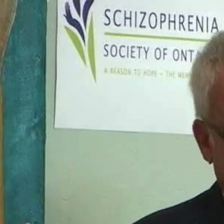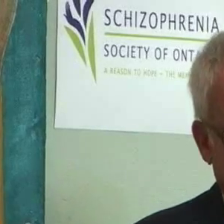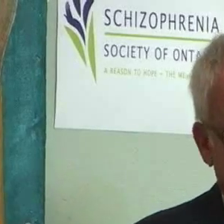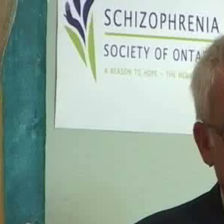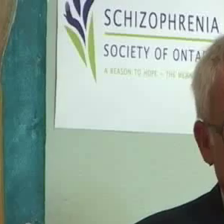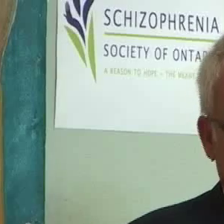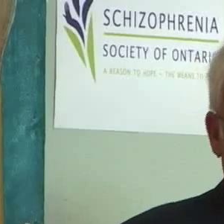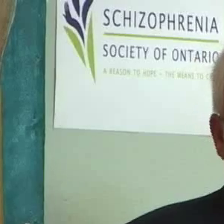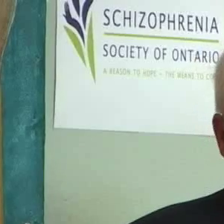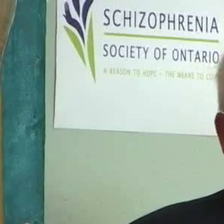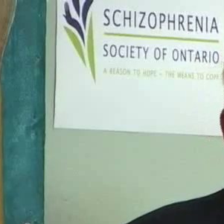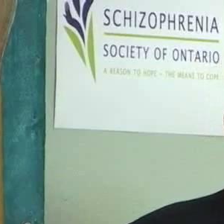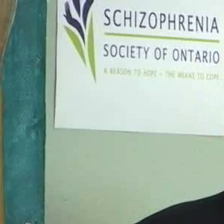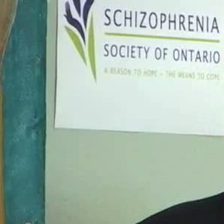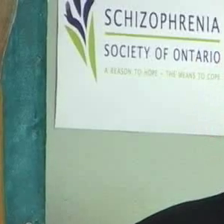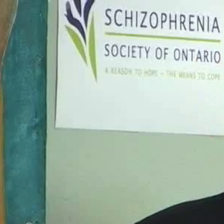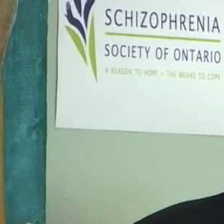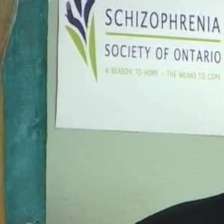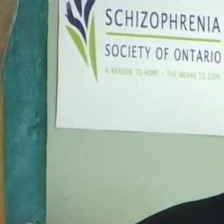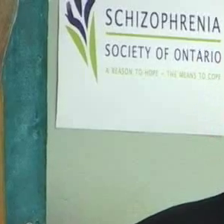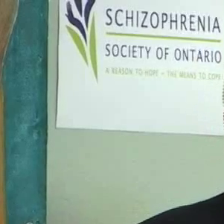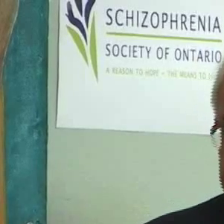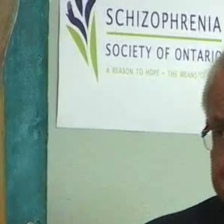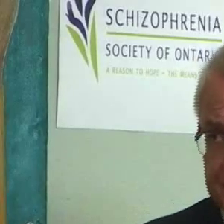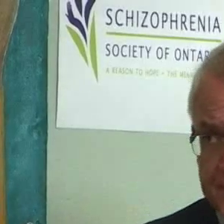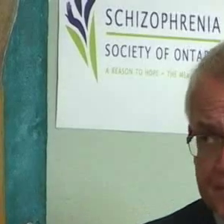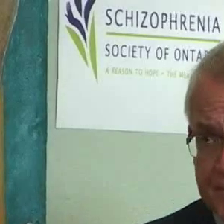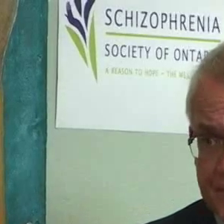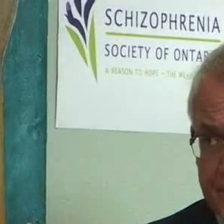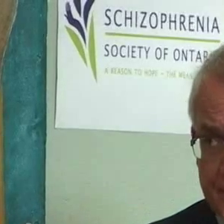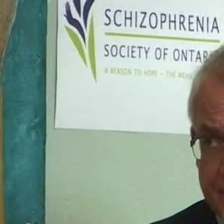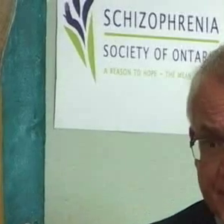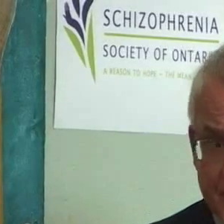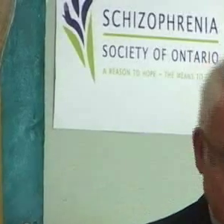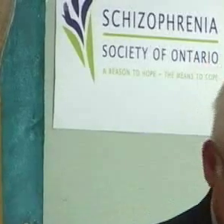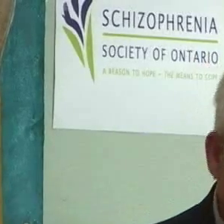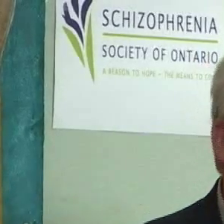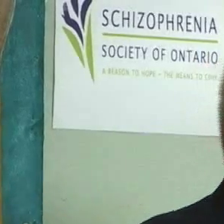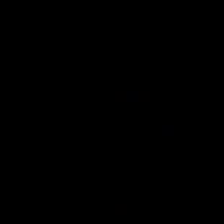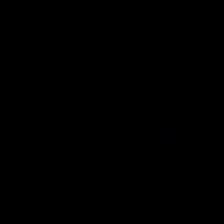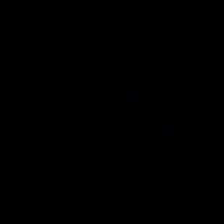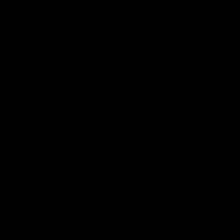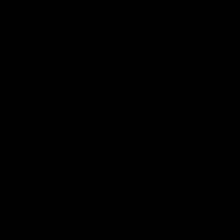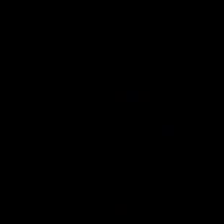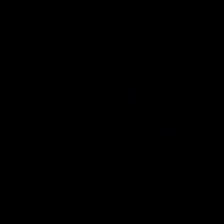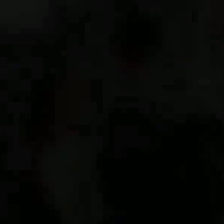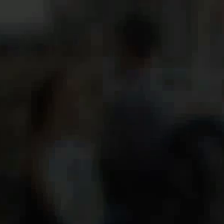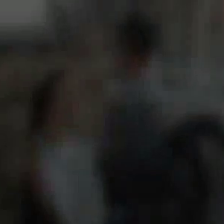and recreation, but everything else that the City of Toronto does. Thank you, Mr. Pantalone.